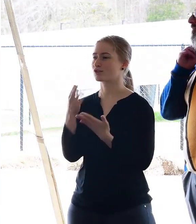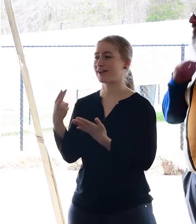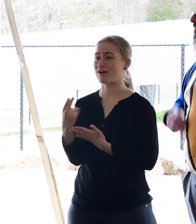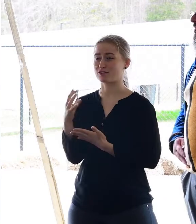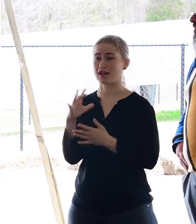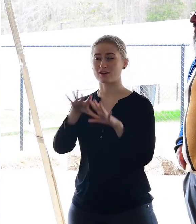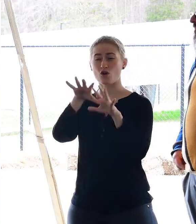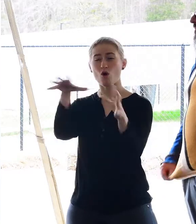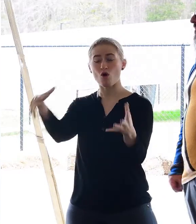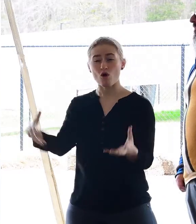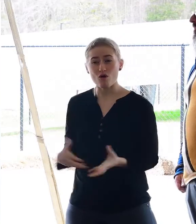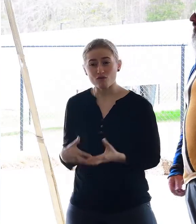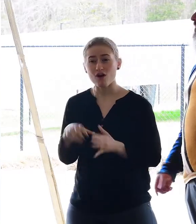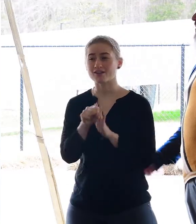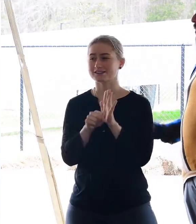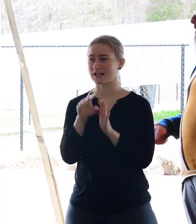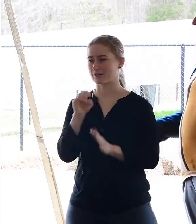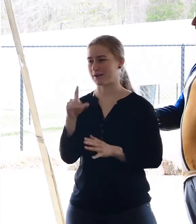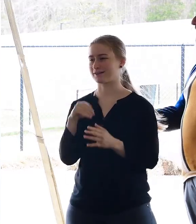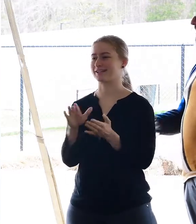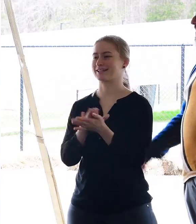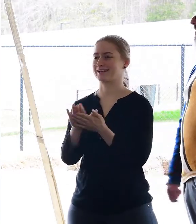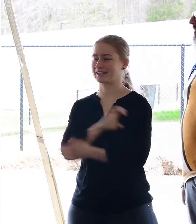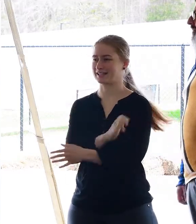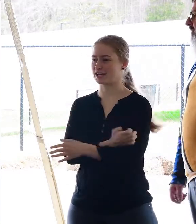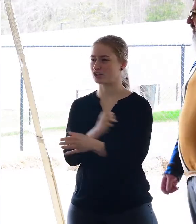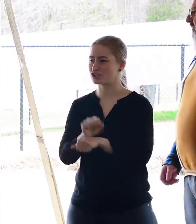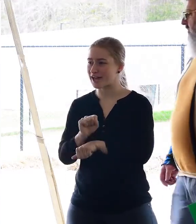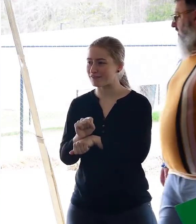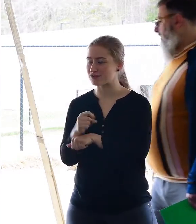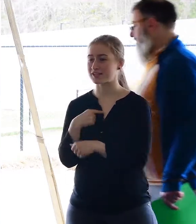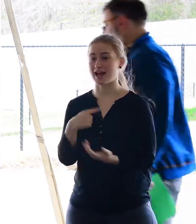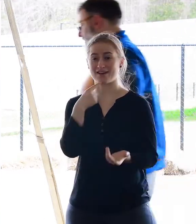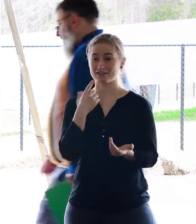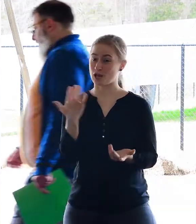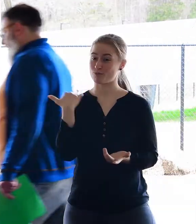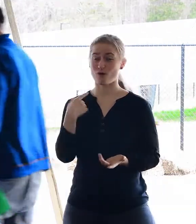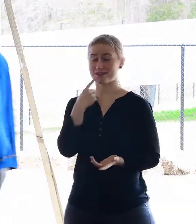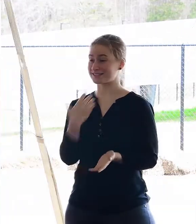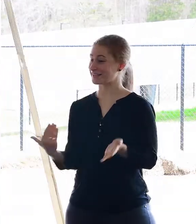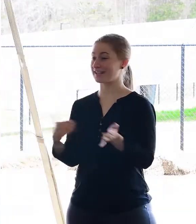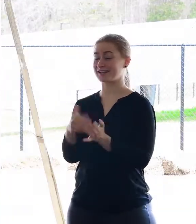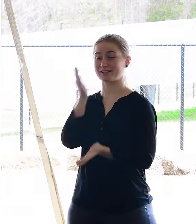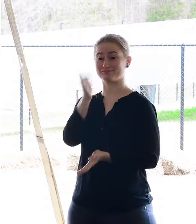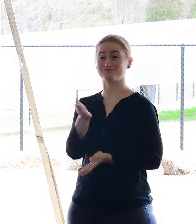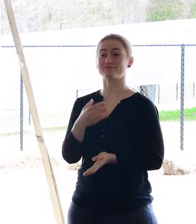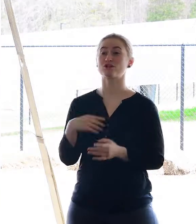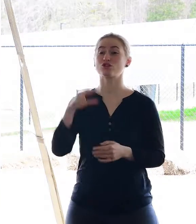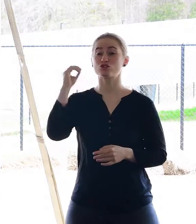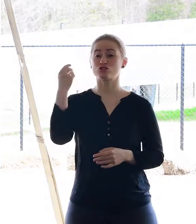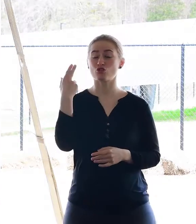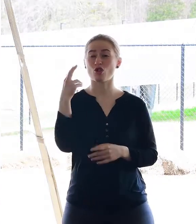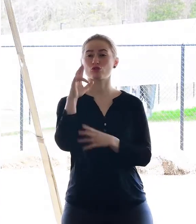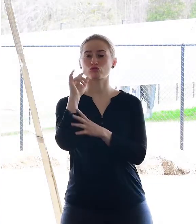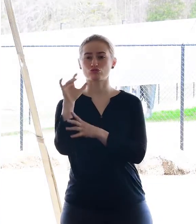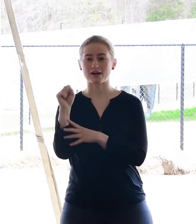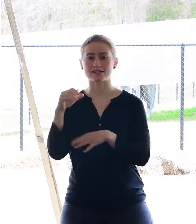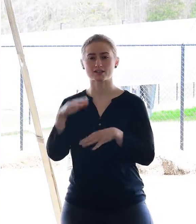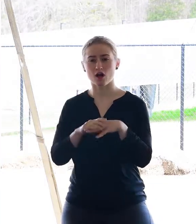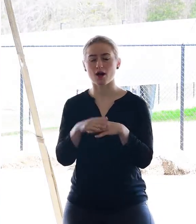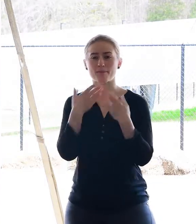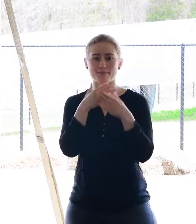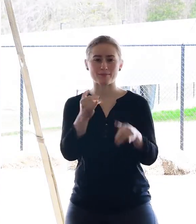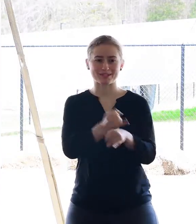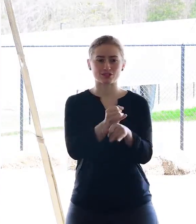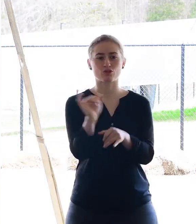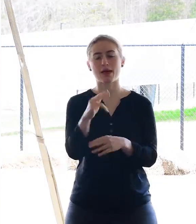and overall the state of Maryland in its clean energy efforts. I've said it before and will say it again, that solar arrays on public institutions like our public